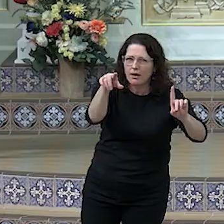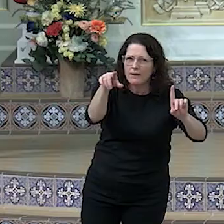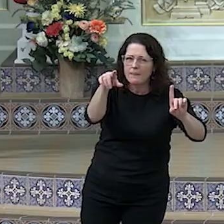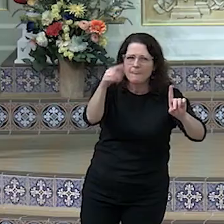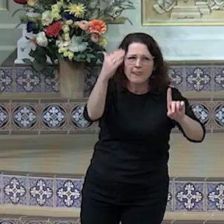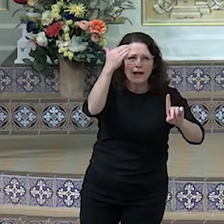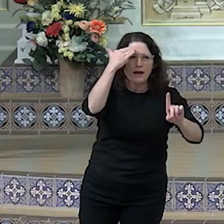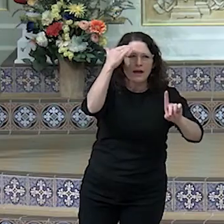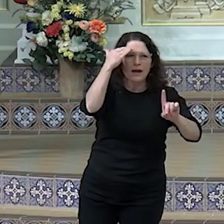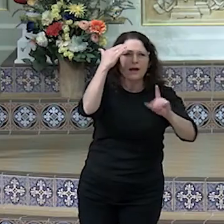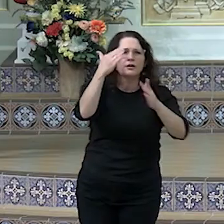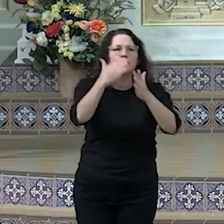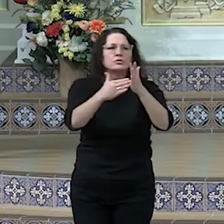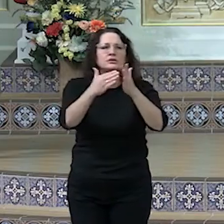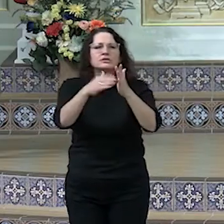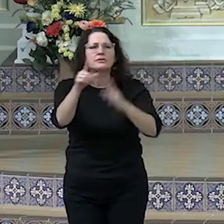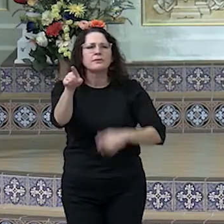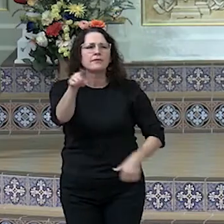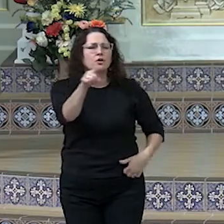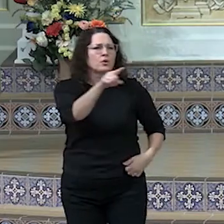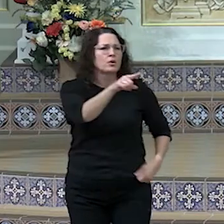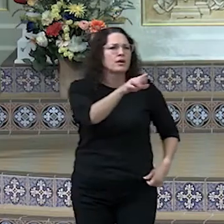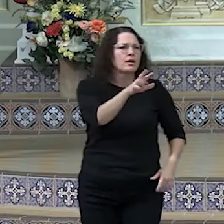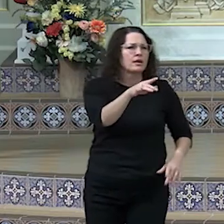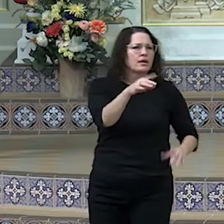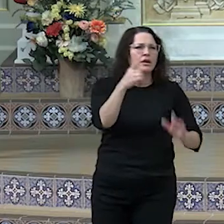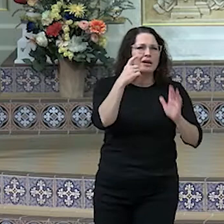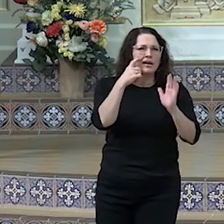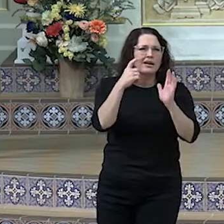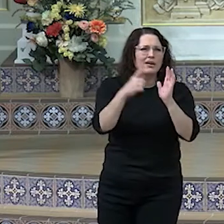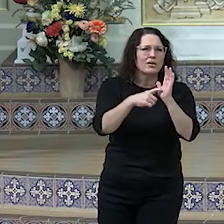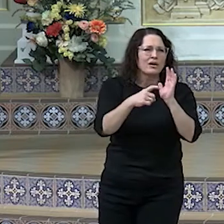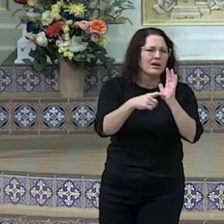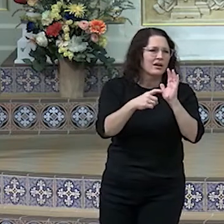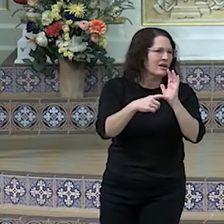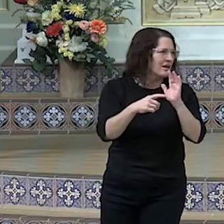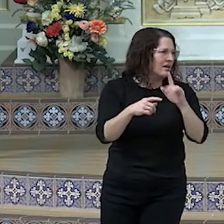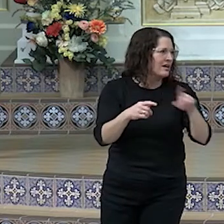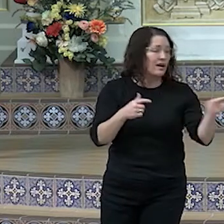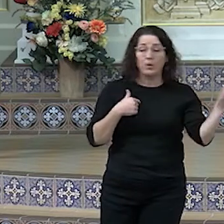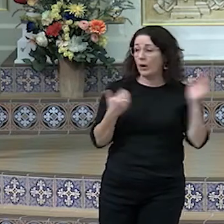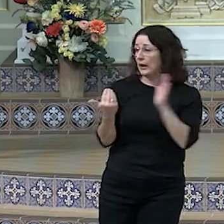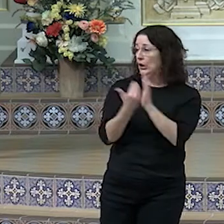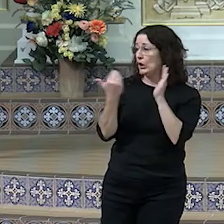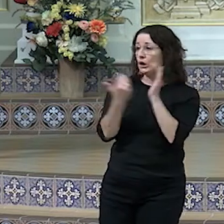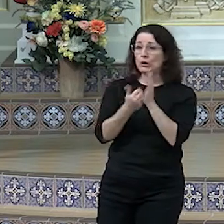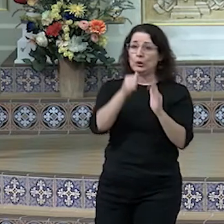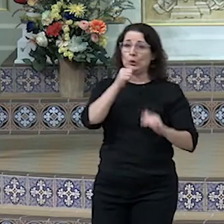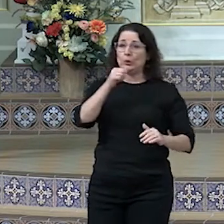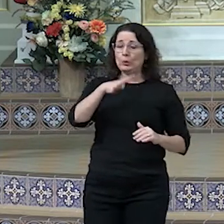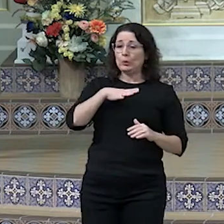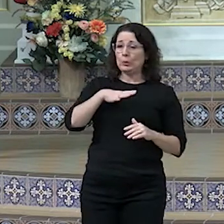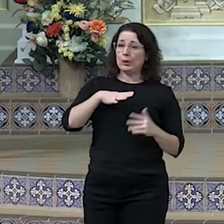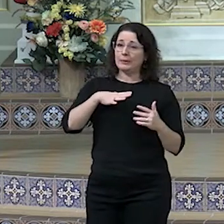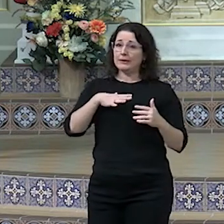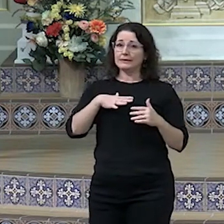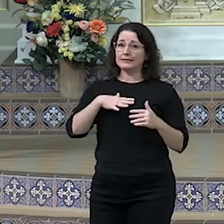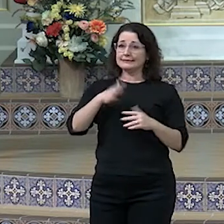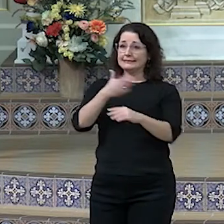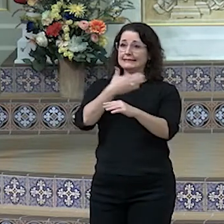I noticed some of you, you recognized, I believe, that there was a new soloist, right, during our